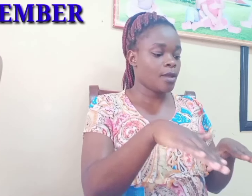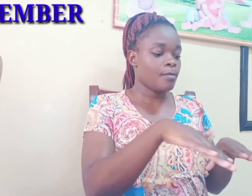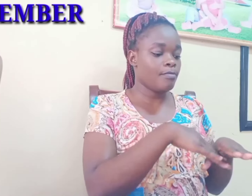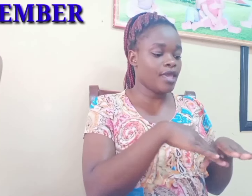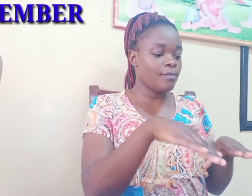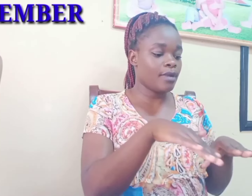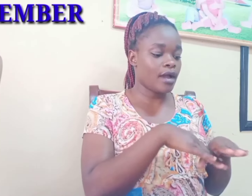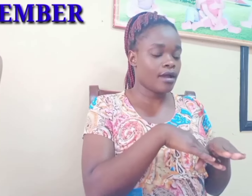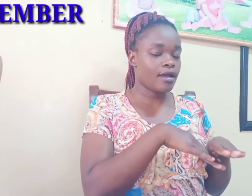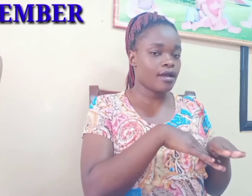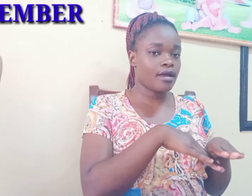member,